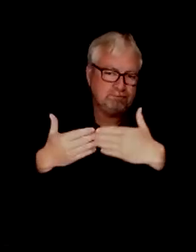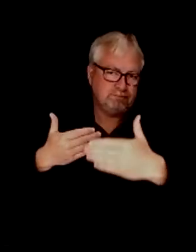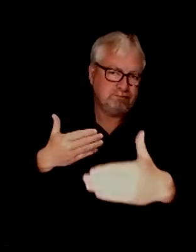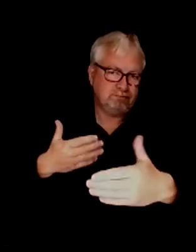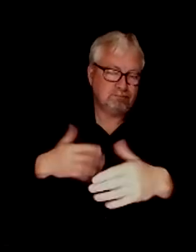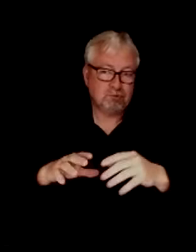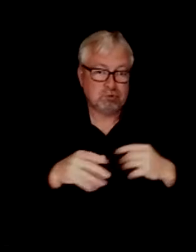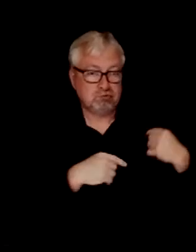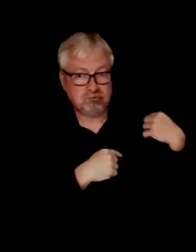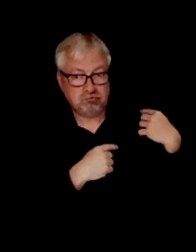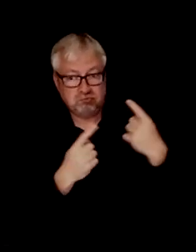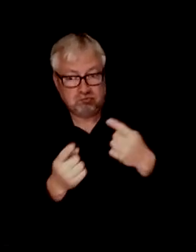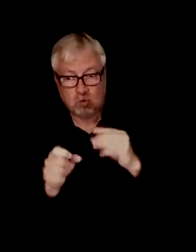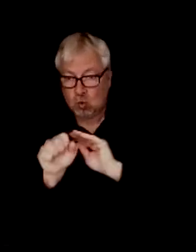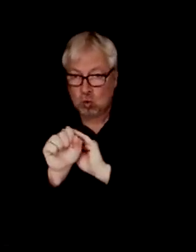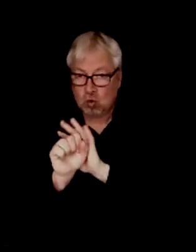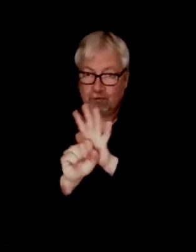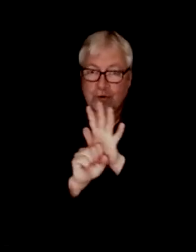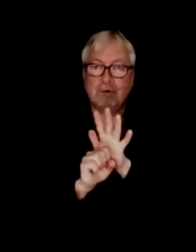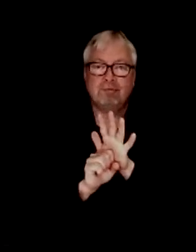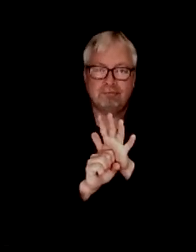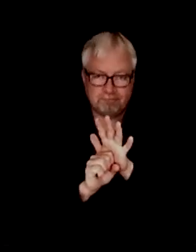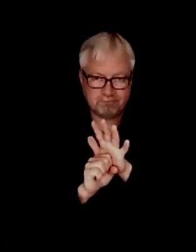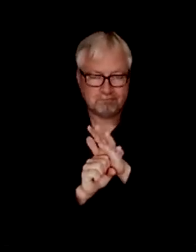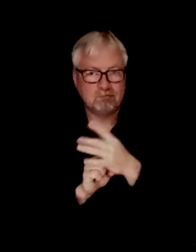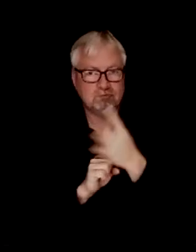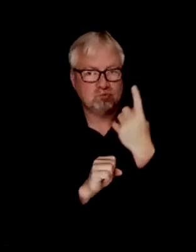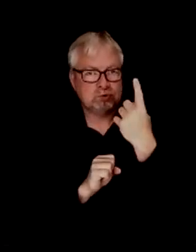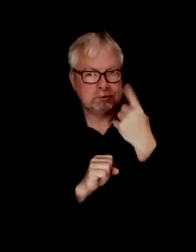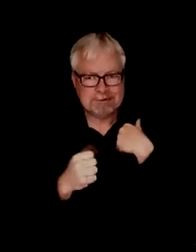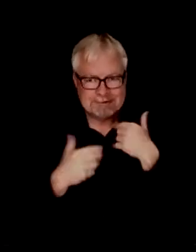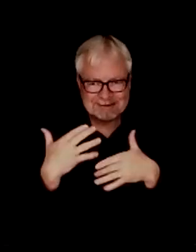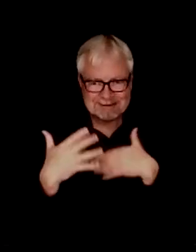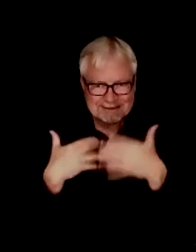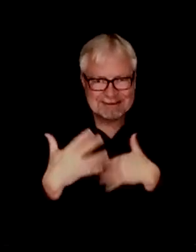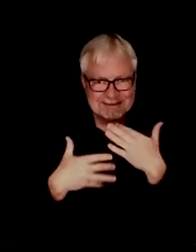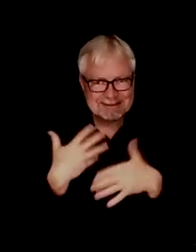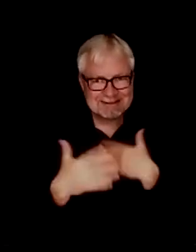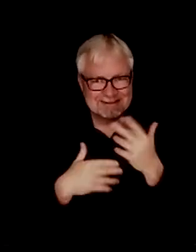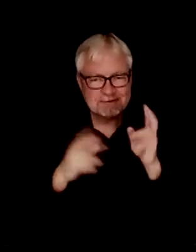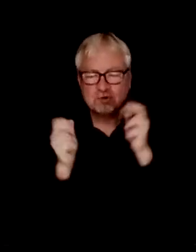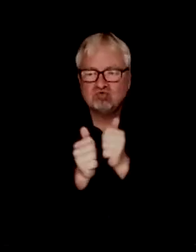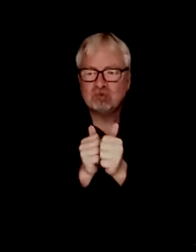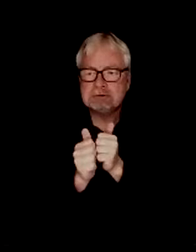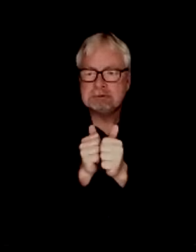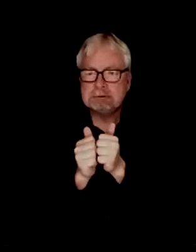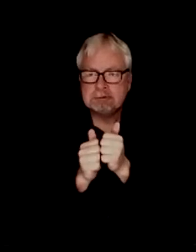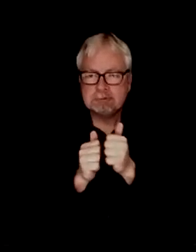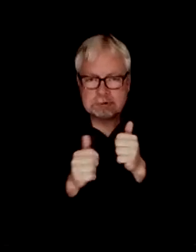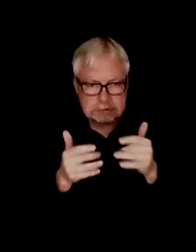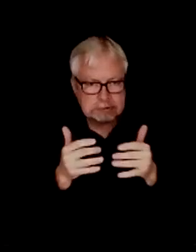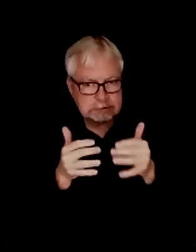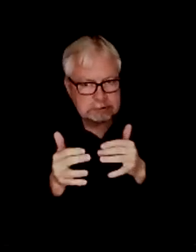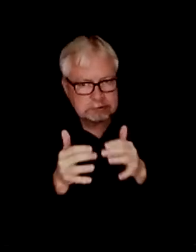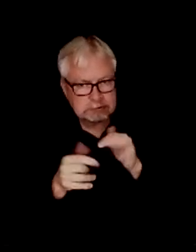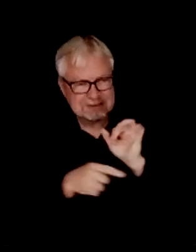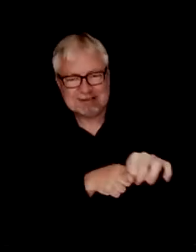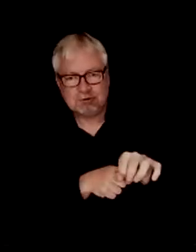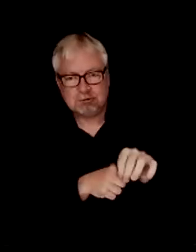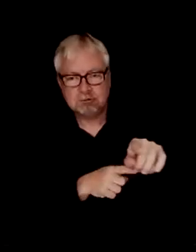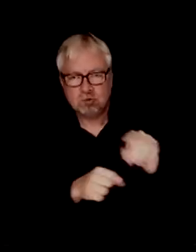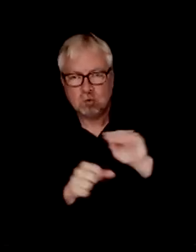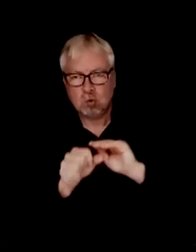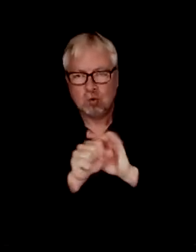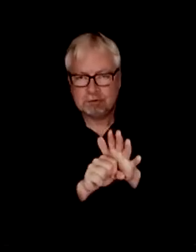race after another between us and the virus. First, we were racing to build up healthcare capacity to treat the